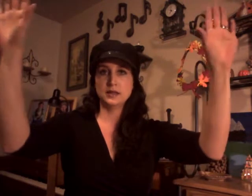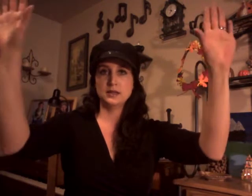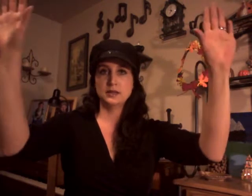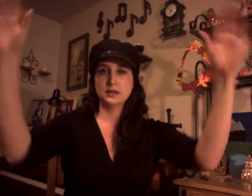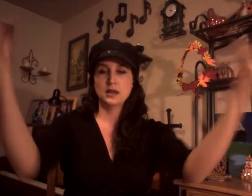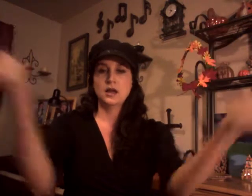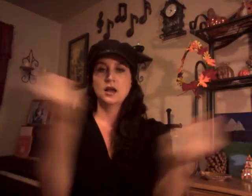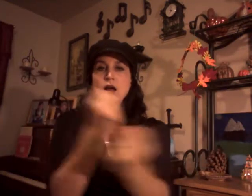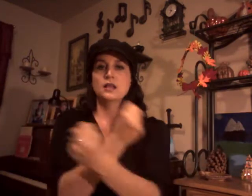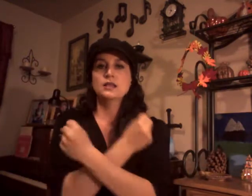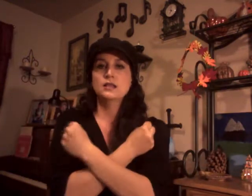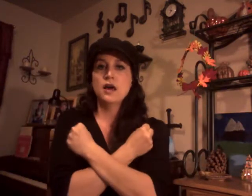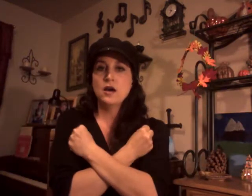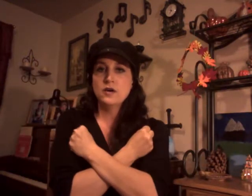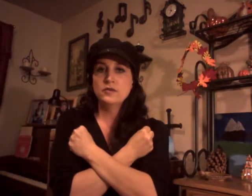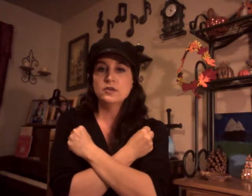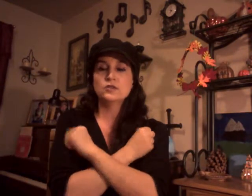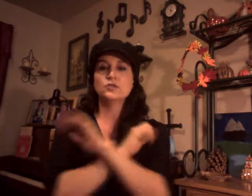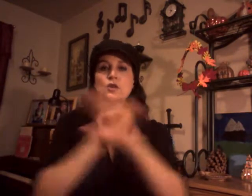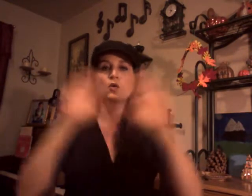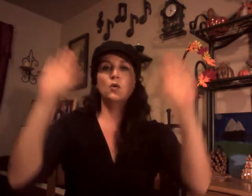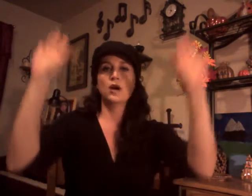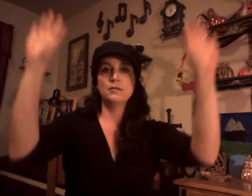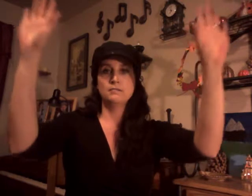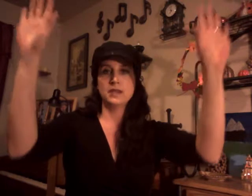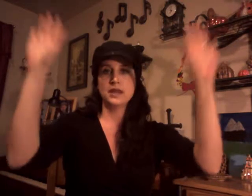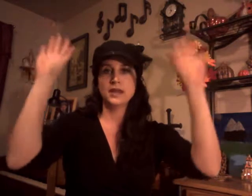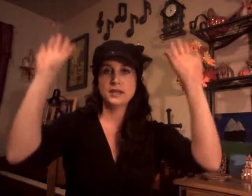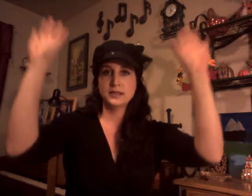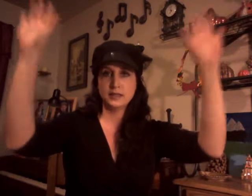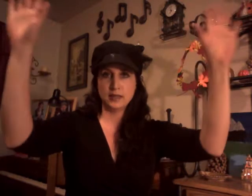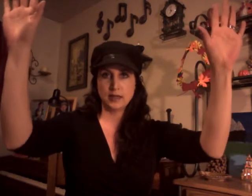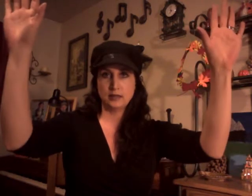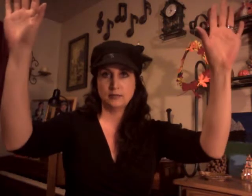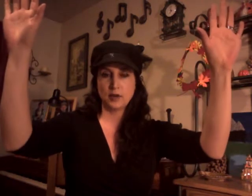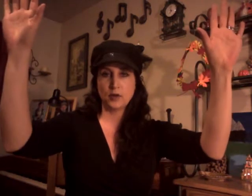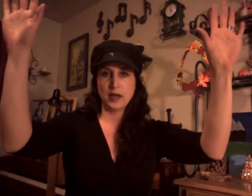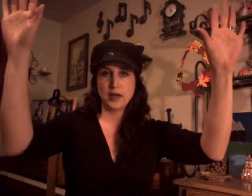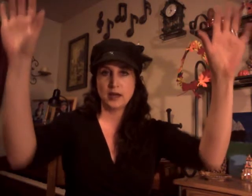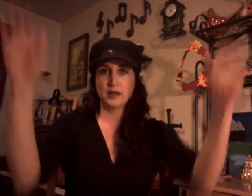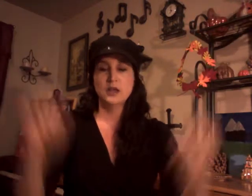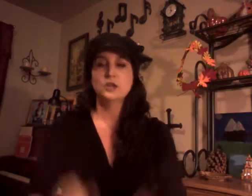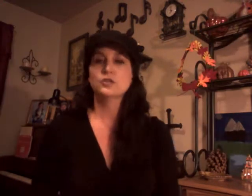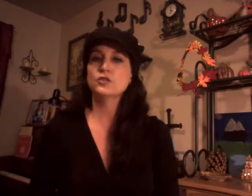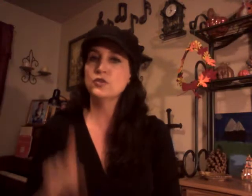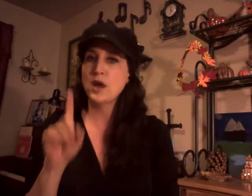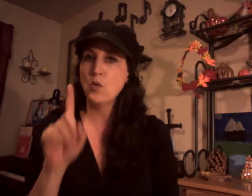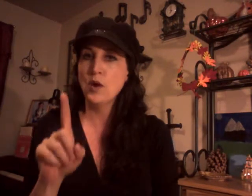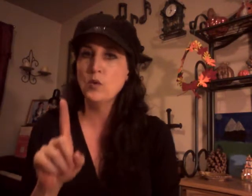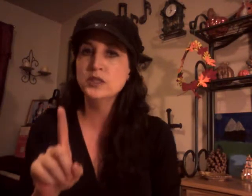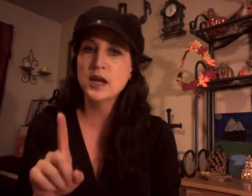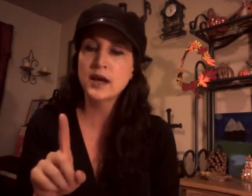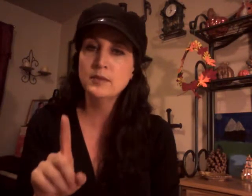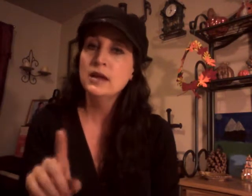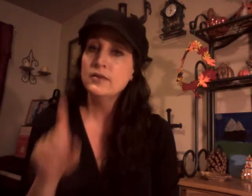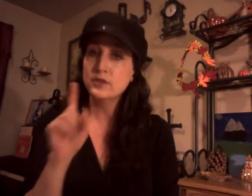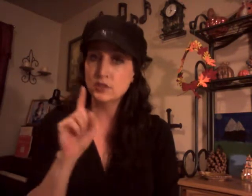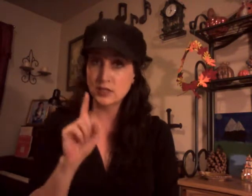amazing. Love so amazing. Okay, so let's do that one more time. This is a